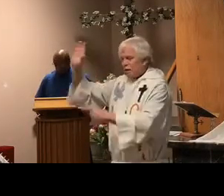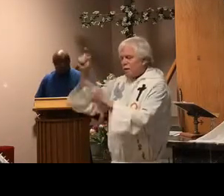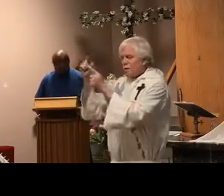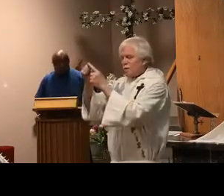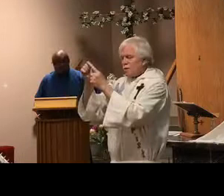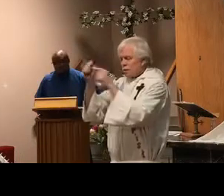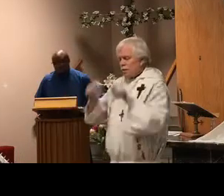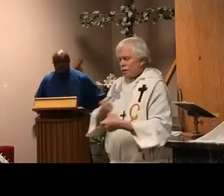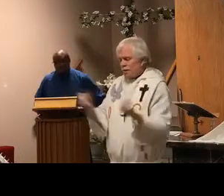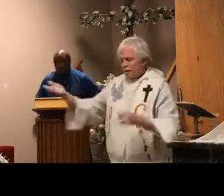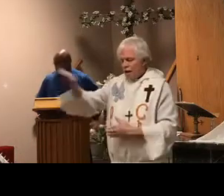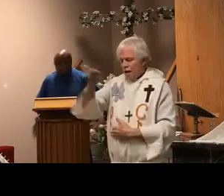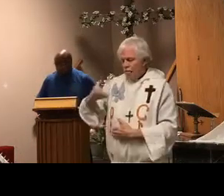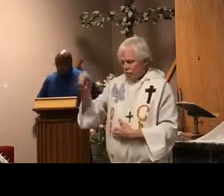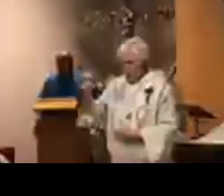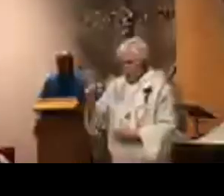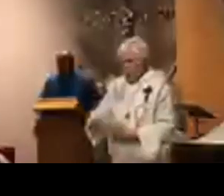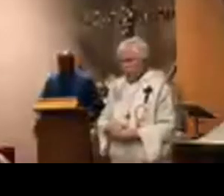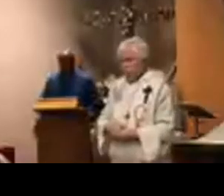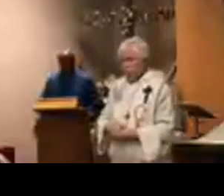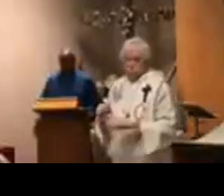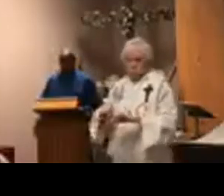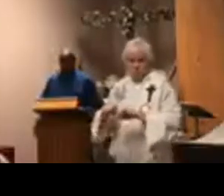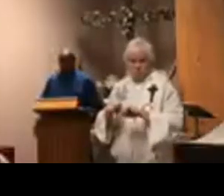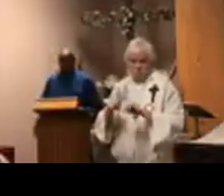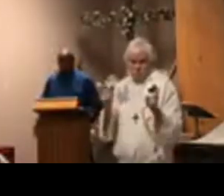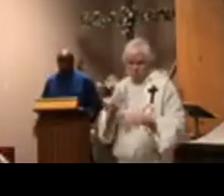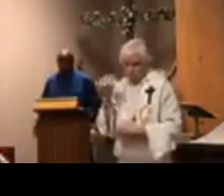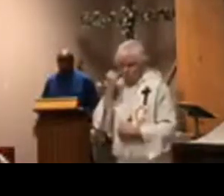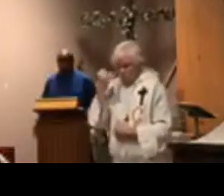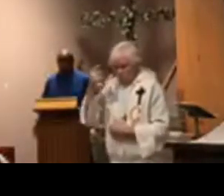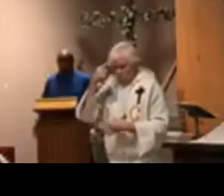And it can save you when confidence in him continues.